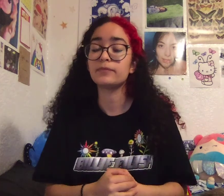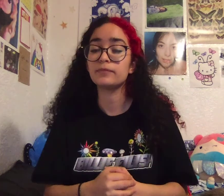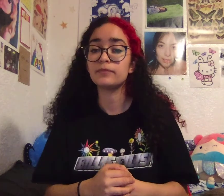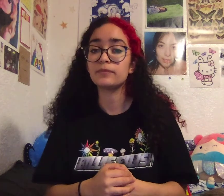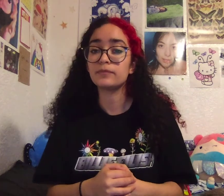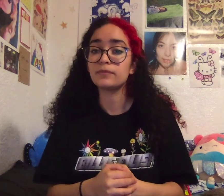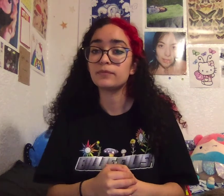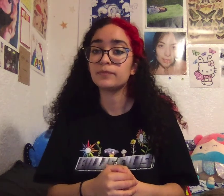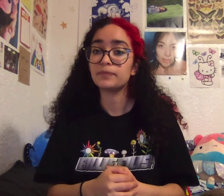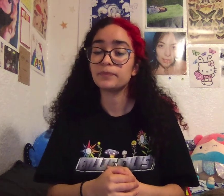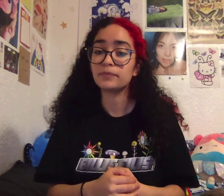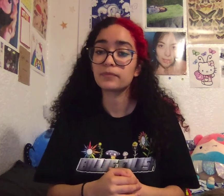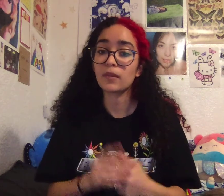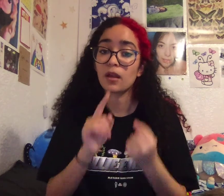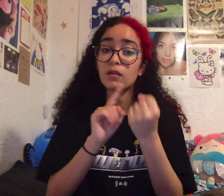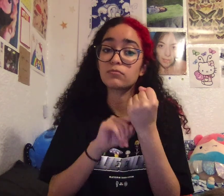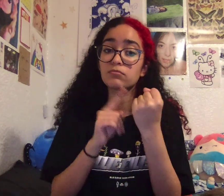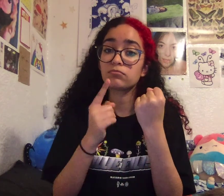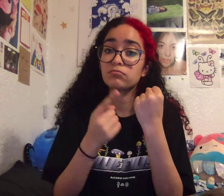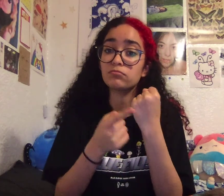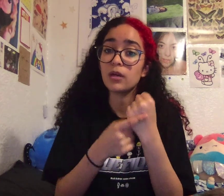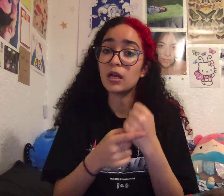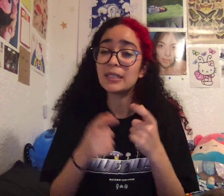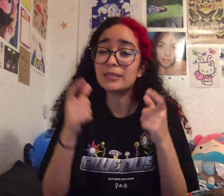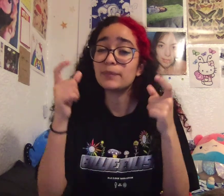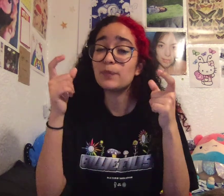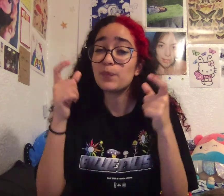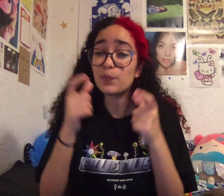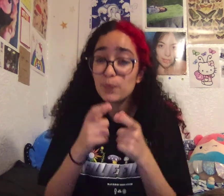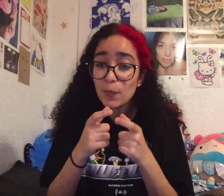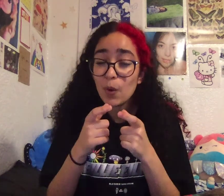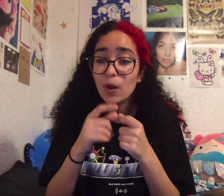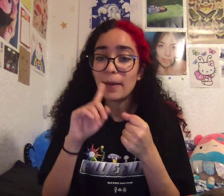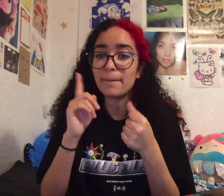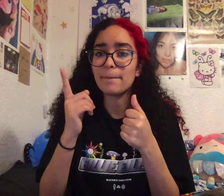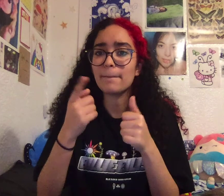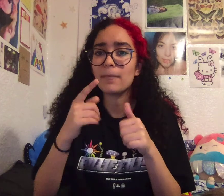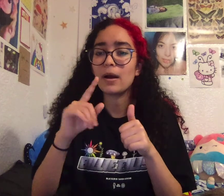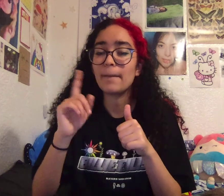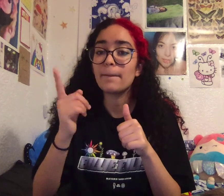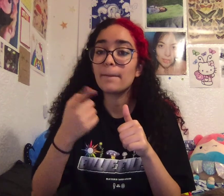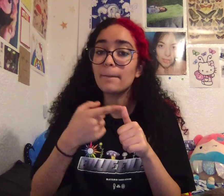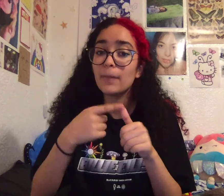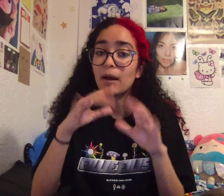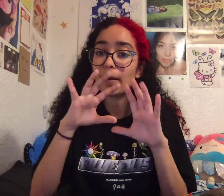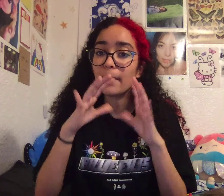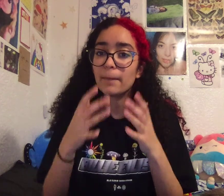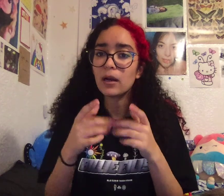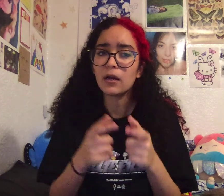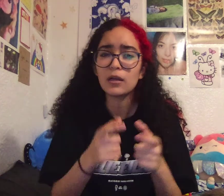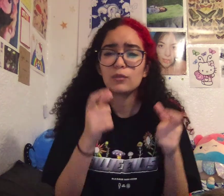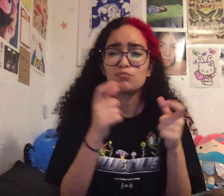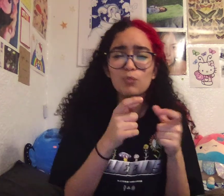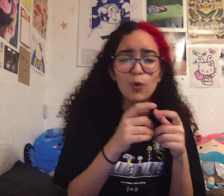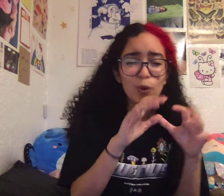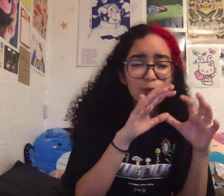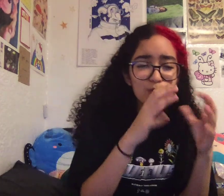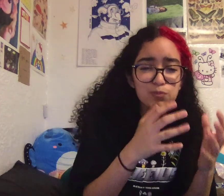Oh, and Mercury, it is the smallest primary planet. Mercury is so much smaller than the other planets.